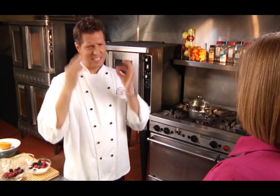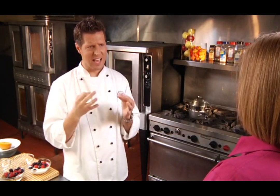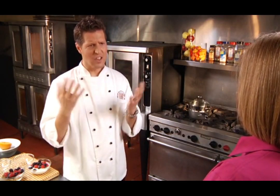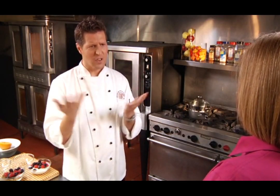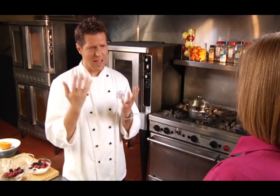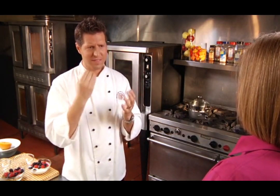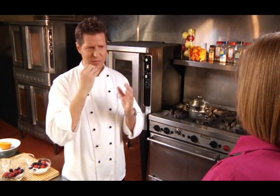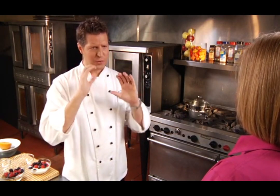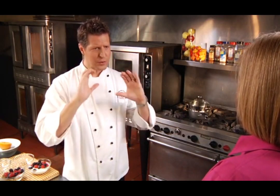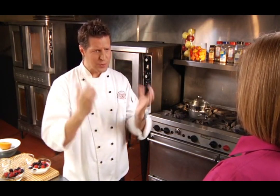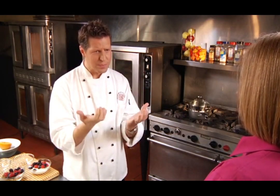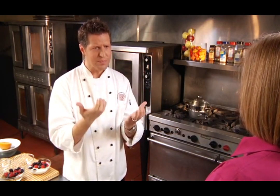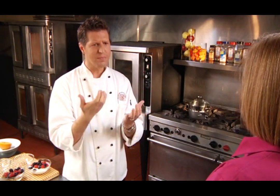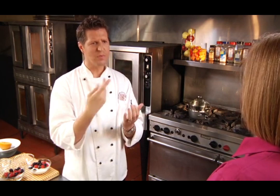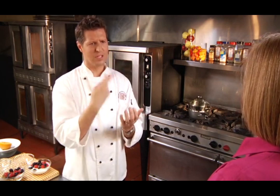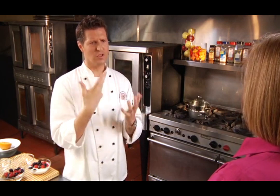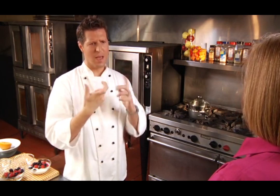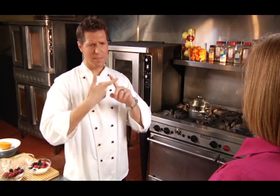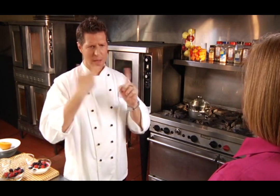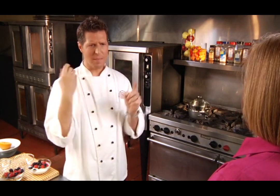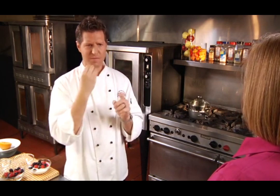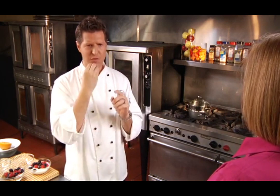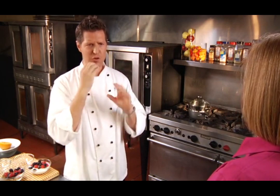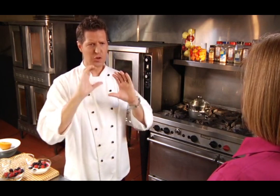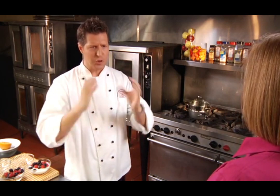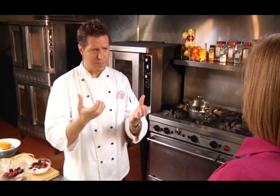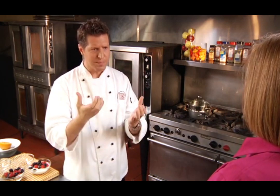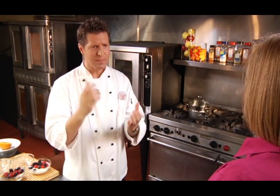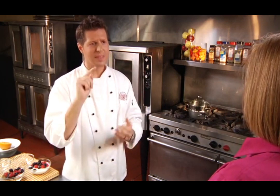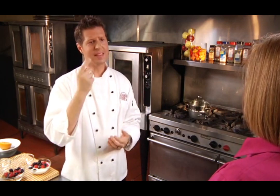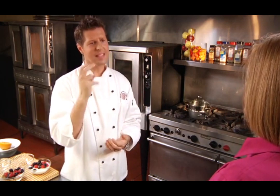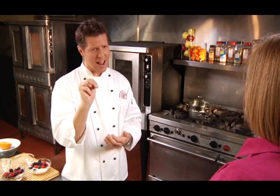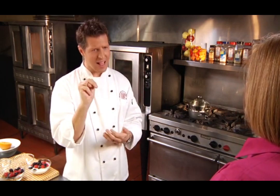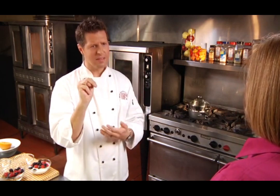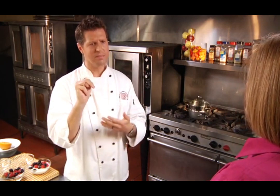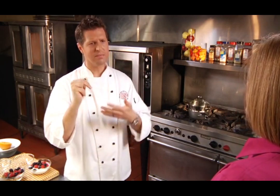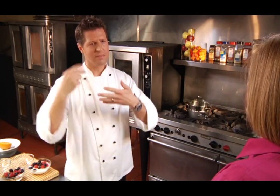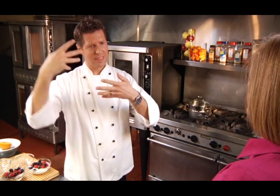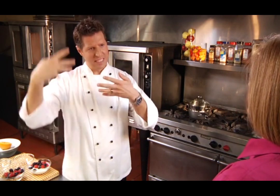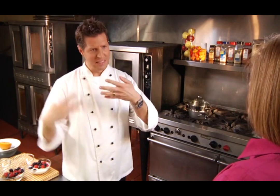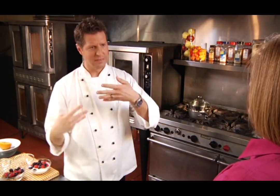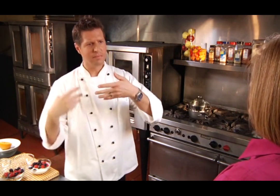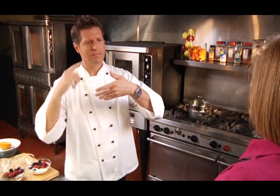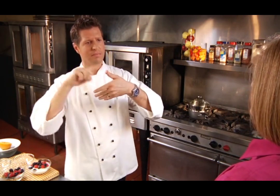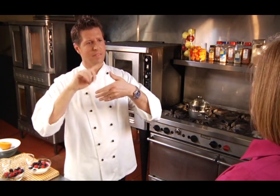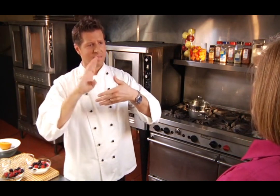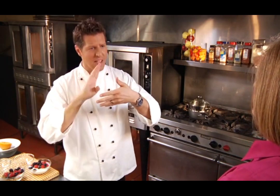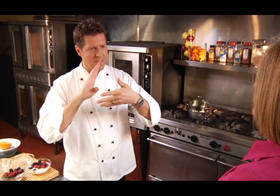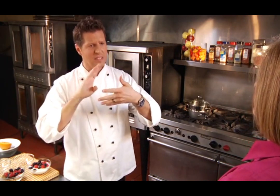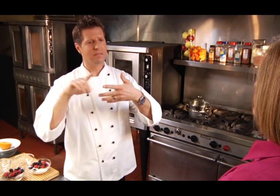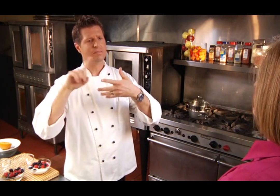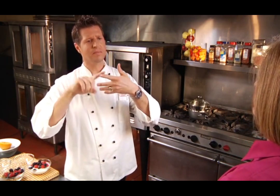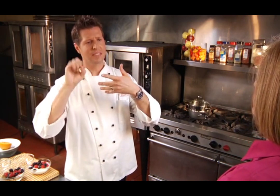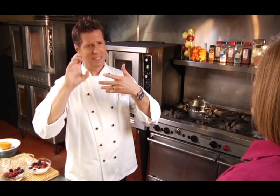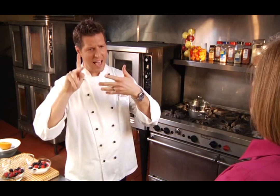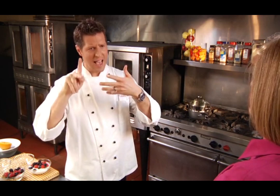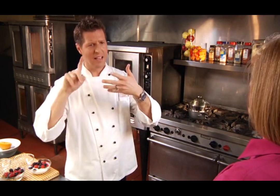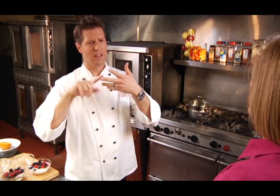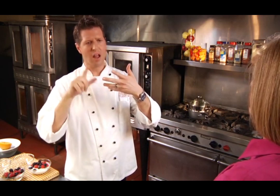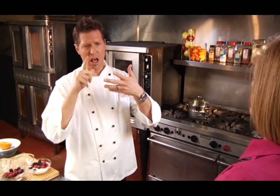What we can do is decide which foods we want from each group, and then we can divide them up into breakfast, lunch, dinner, and